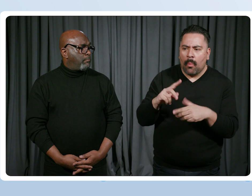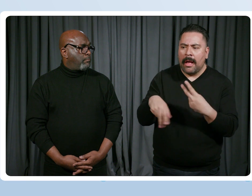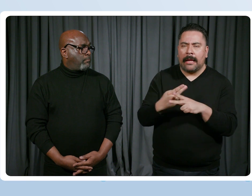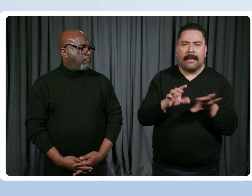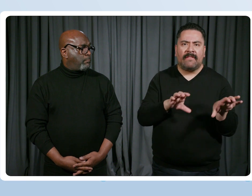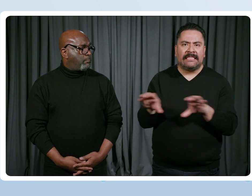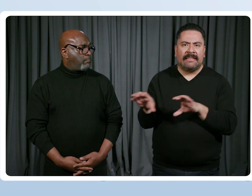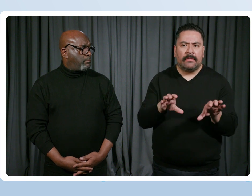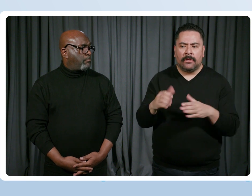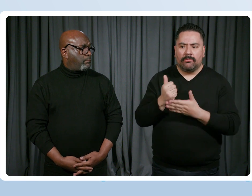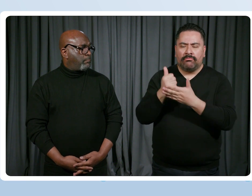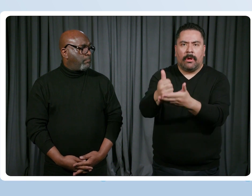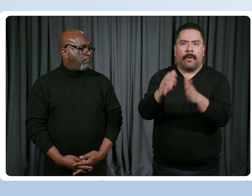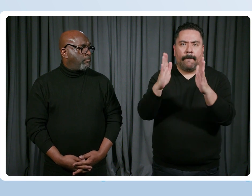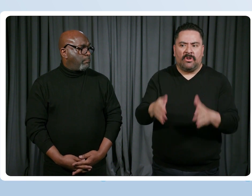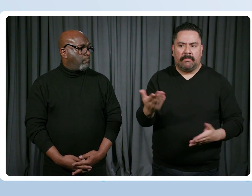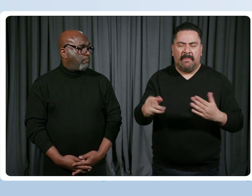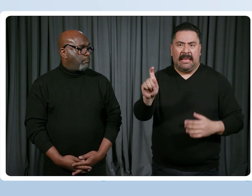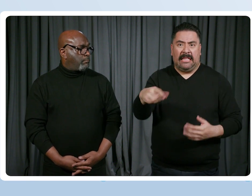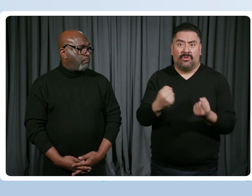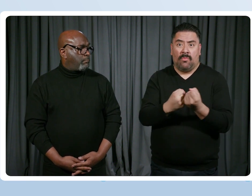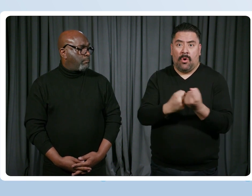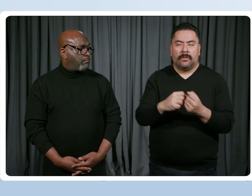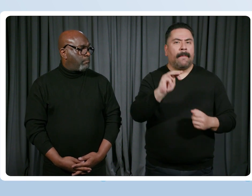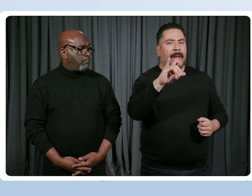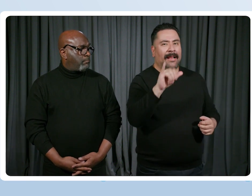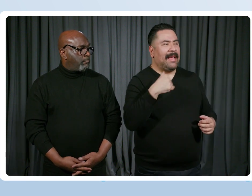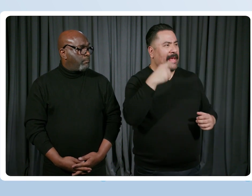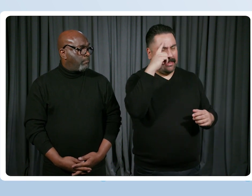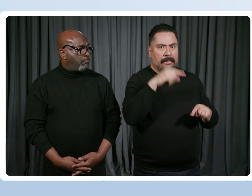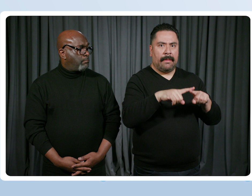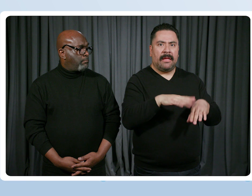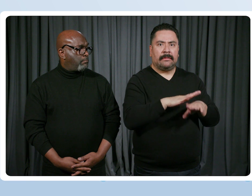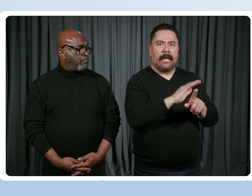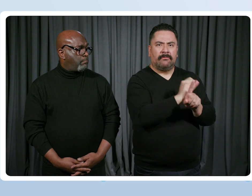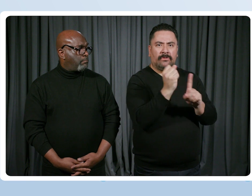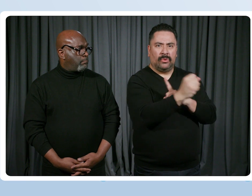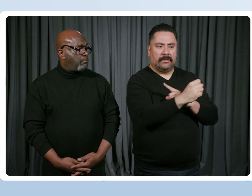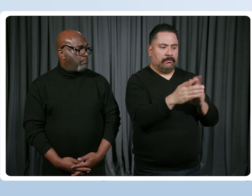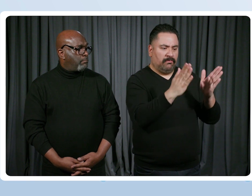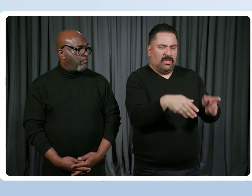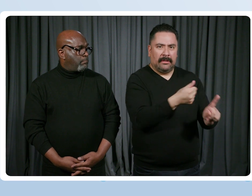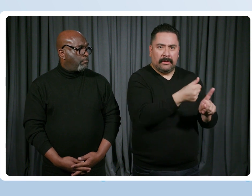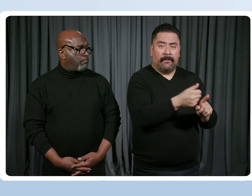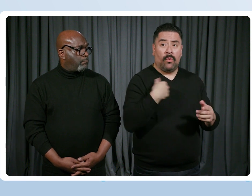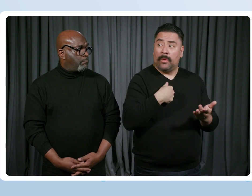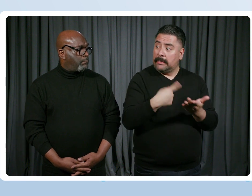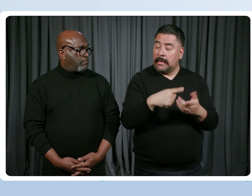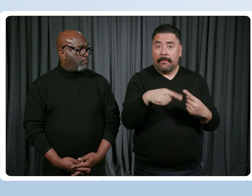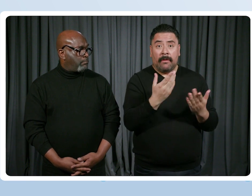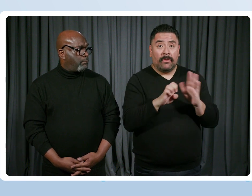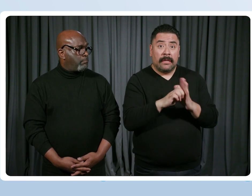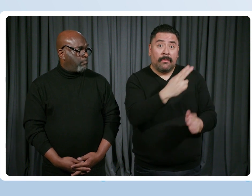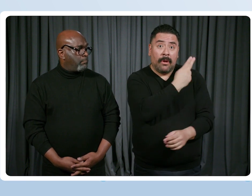do to assist someone who may need that kind of support? I think it depends on the setting that someone's in. So when we're talking about like a